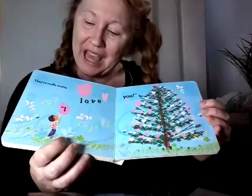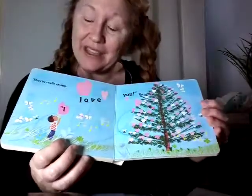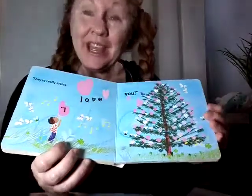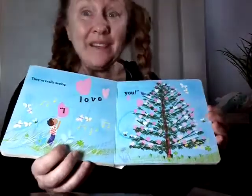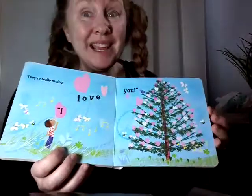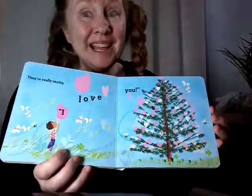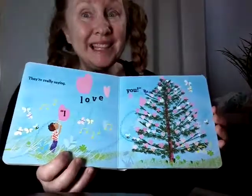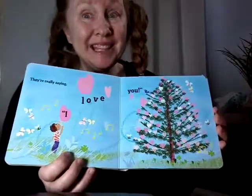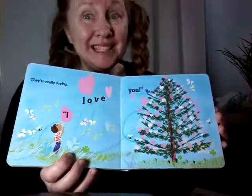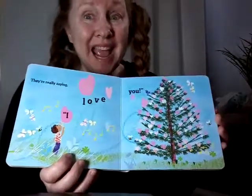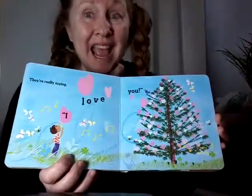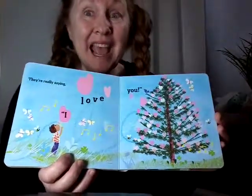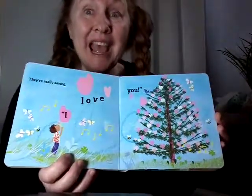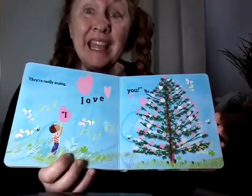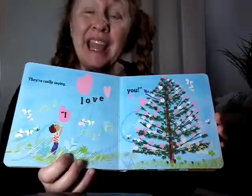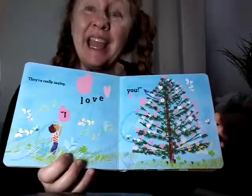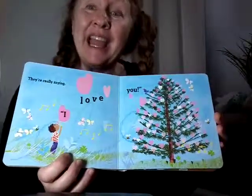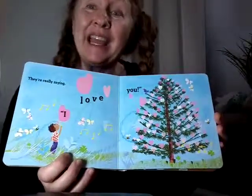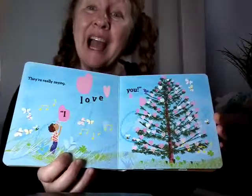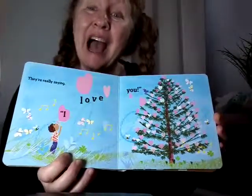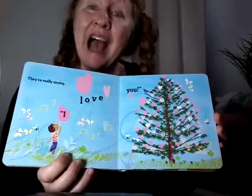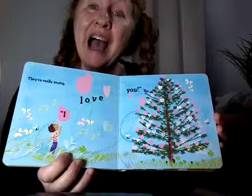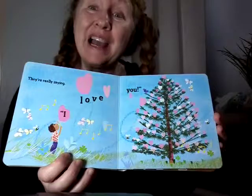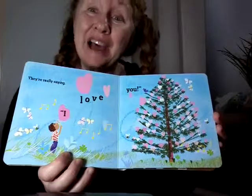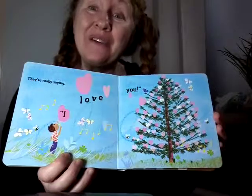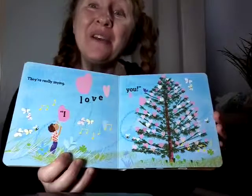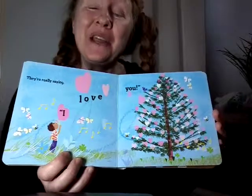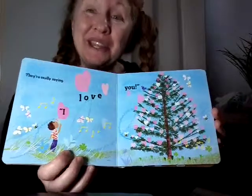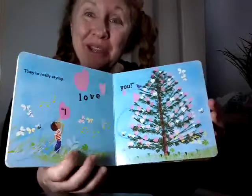They're really saying, I love you.